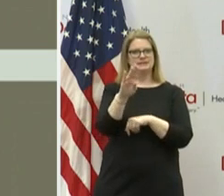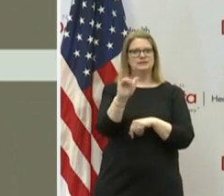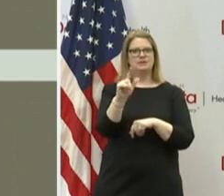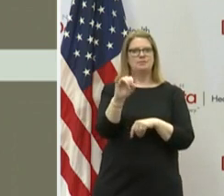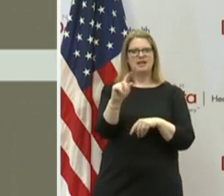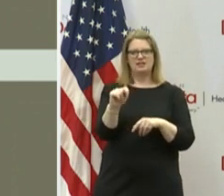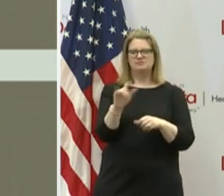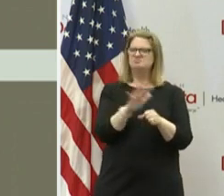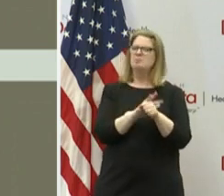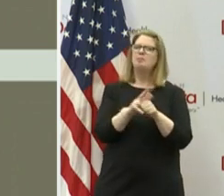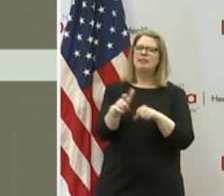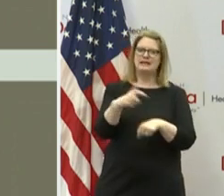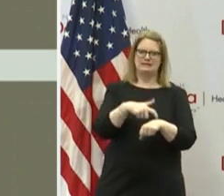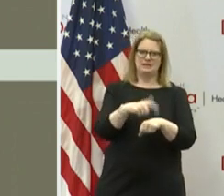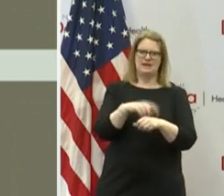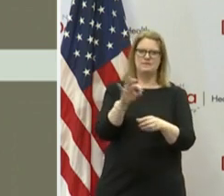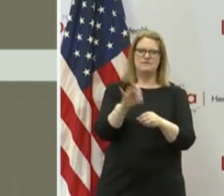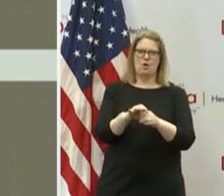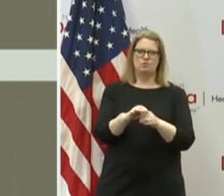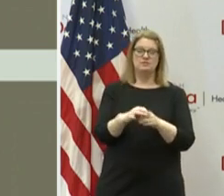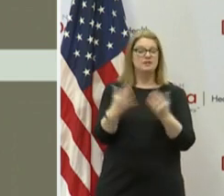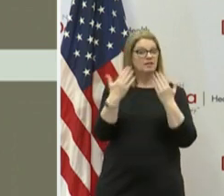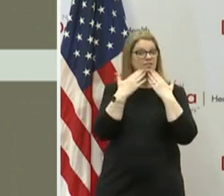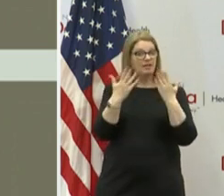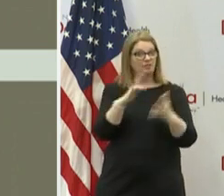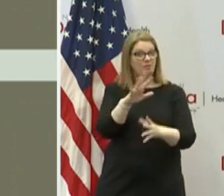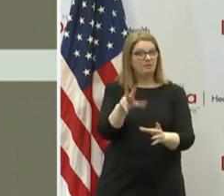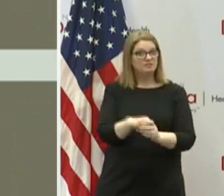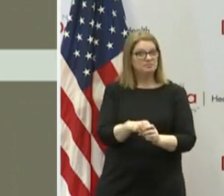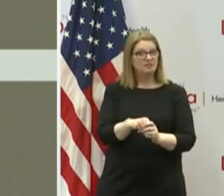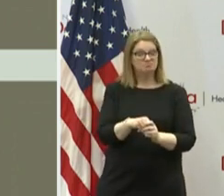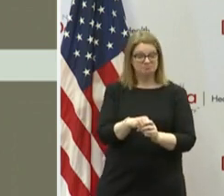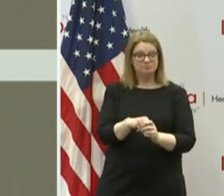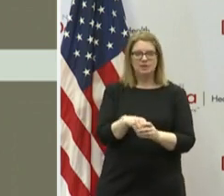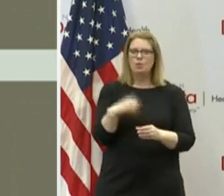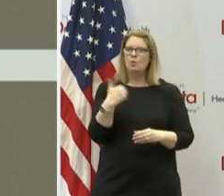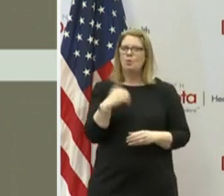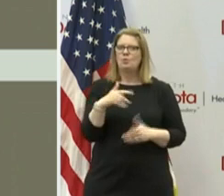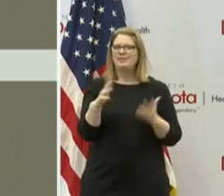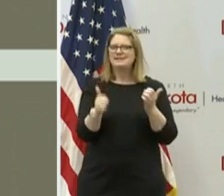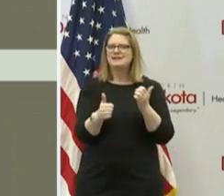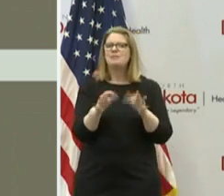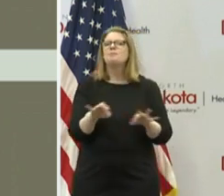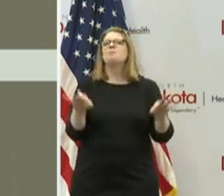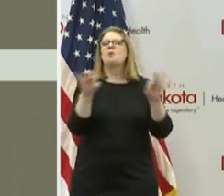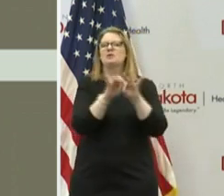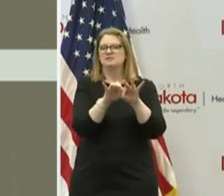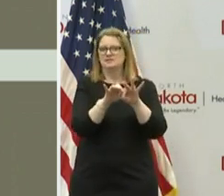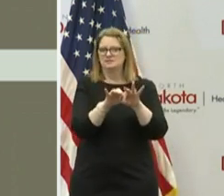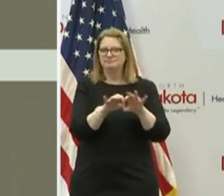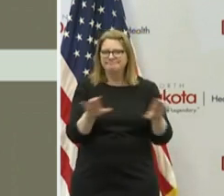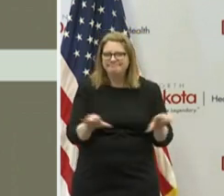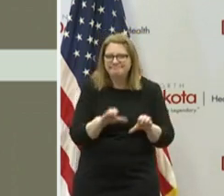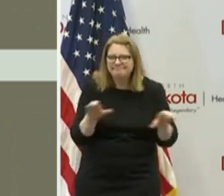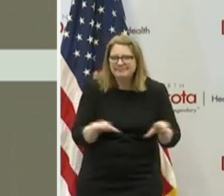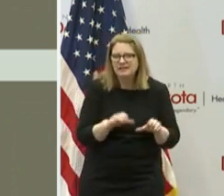Still plenty of time to vote, but thank you for participating in one of the most important acts of democracy,